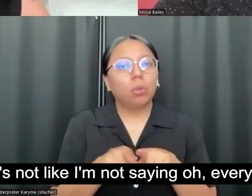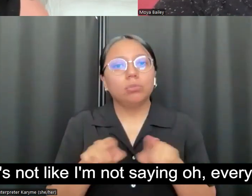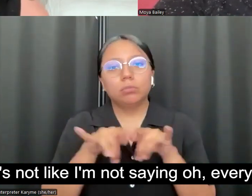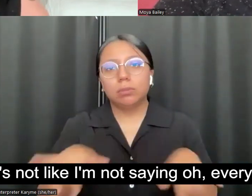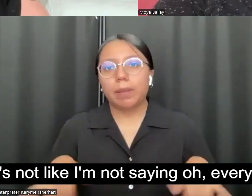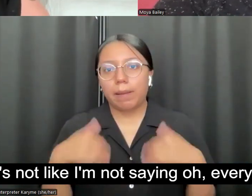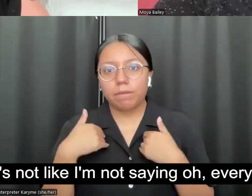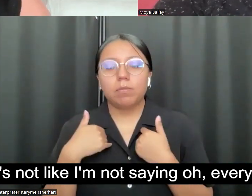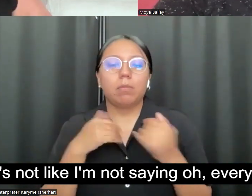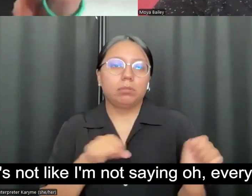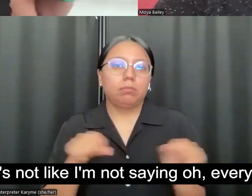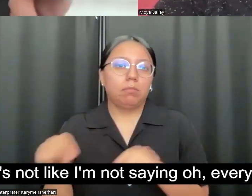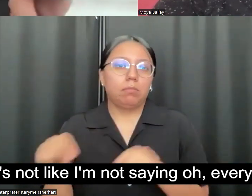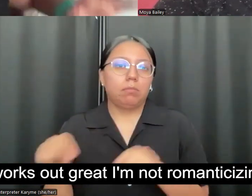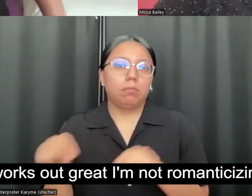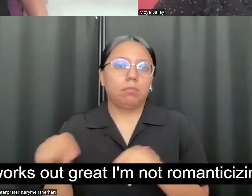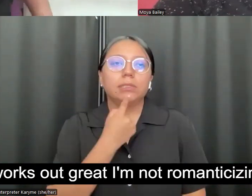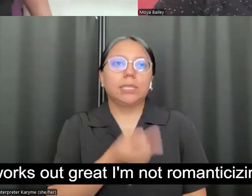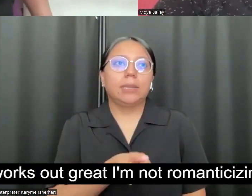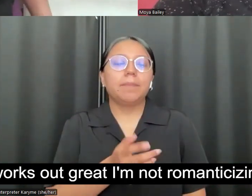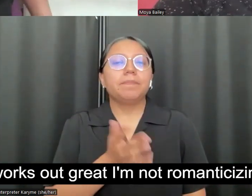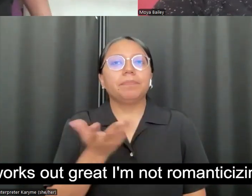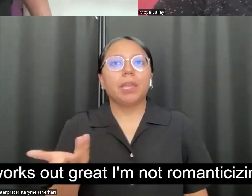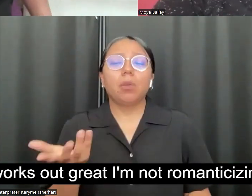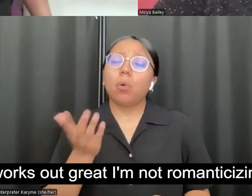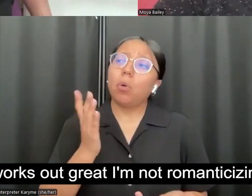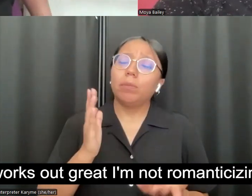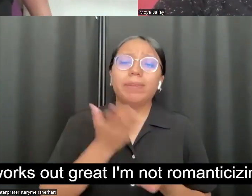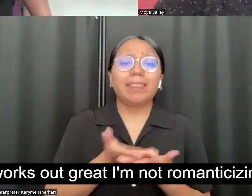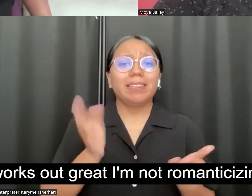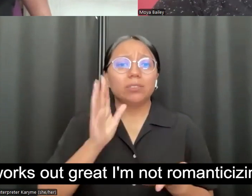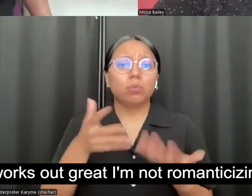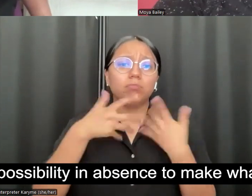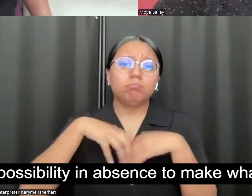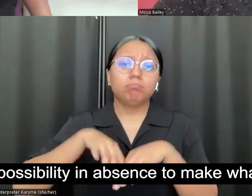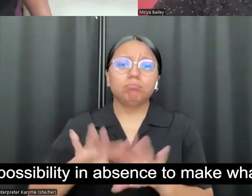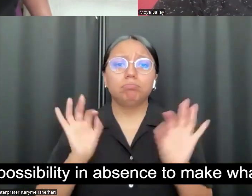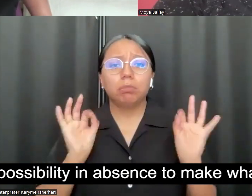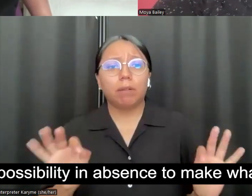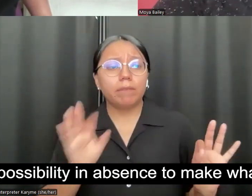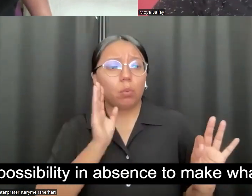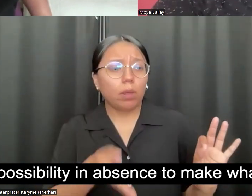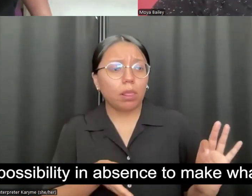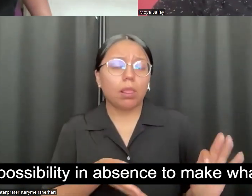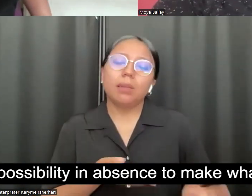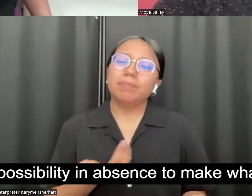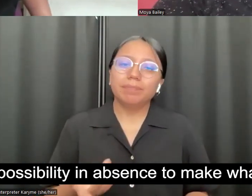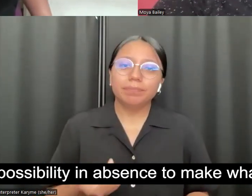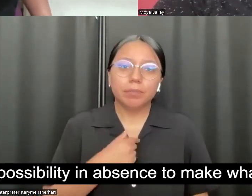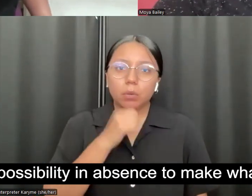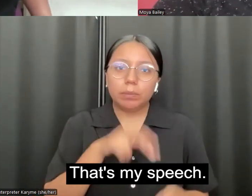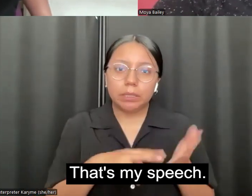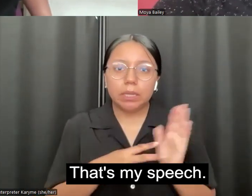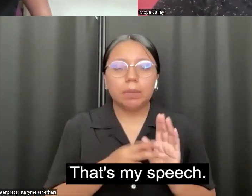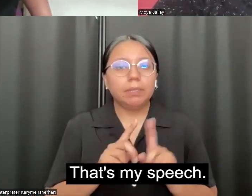I'm not saying it in some kind of like, oh, everything just works out great. Like I'm not romanticizing it, but there's possibility in absence to make what you